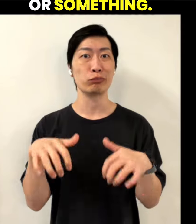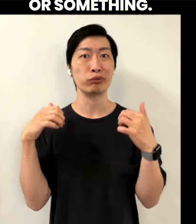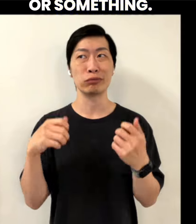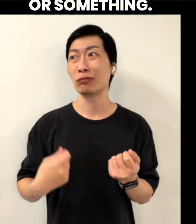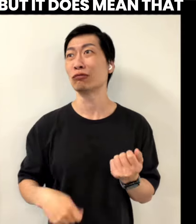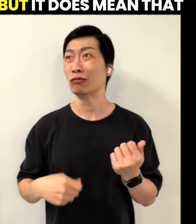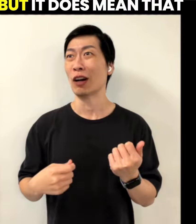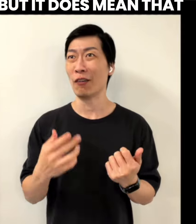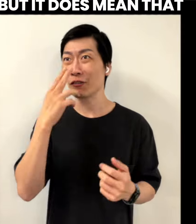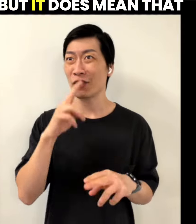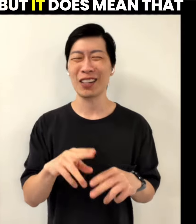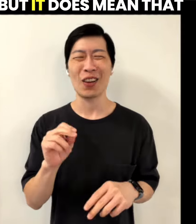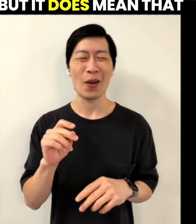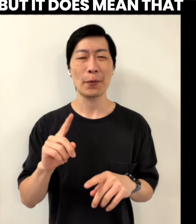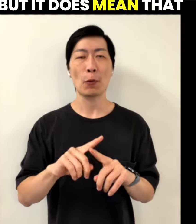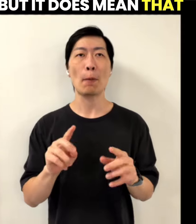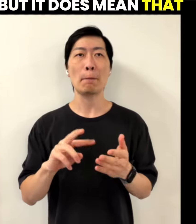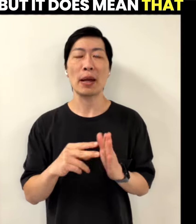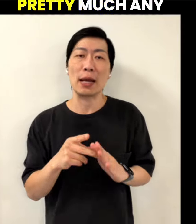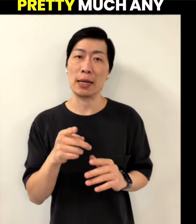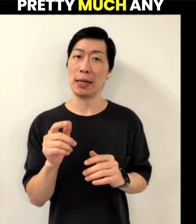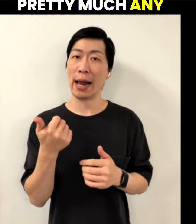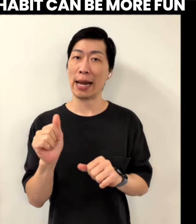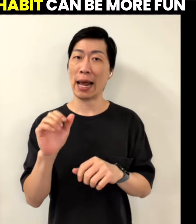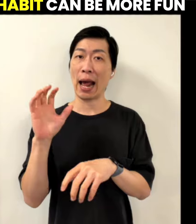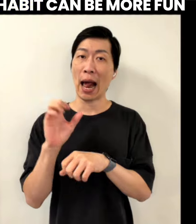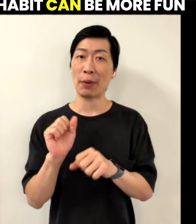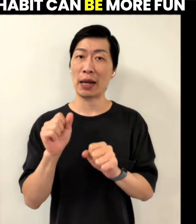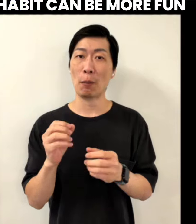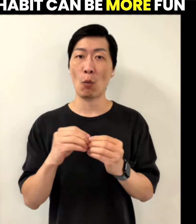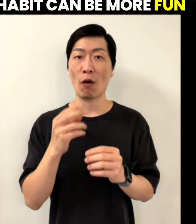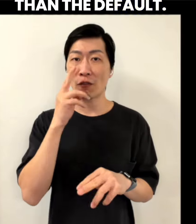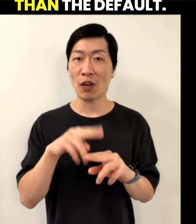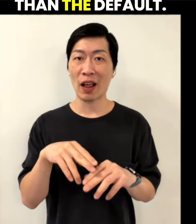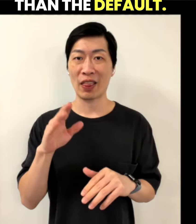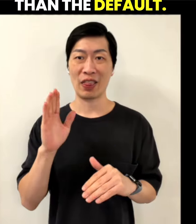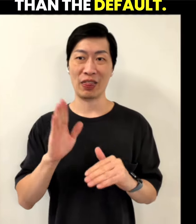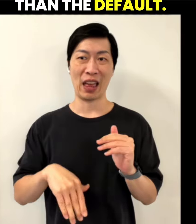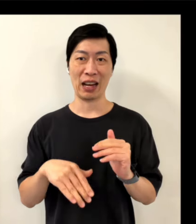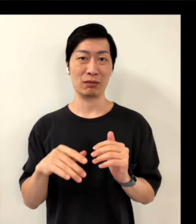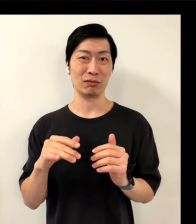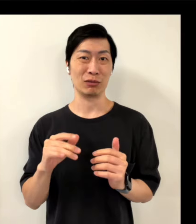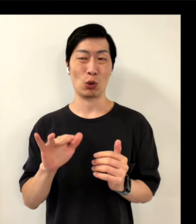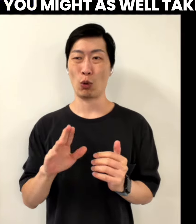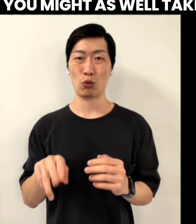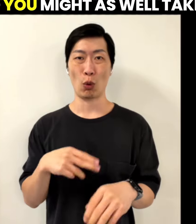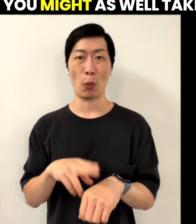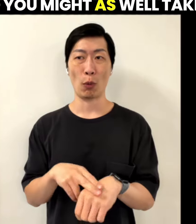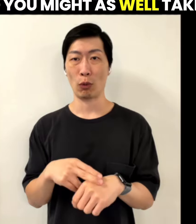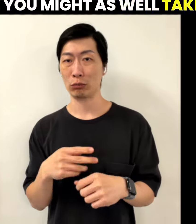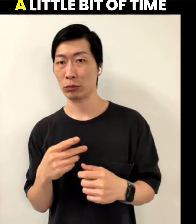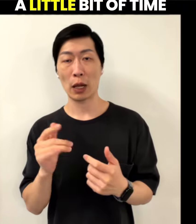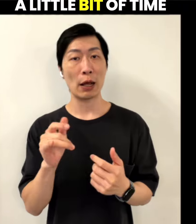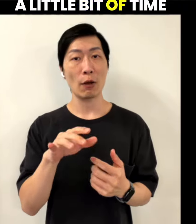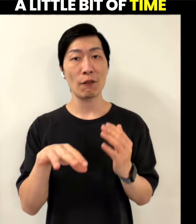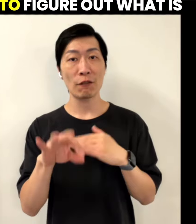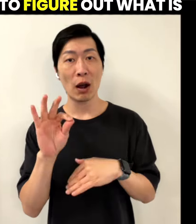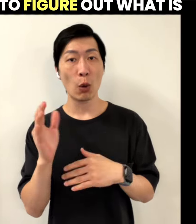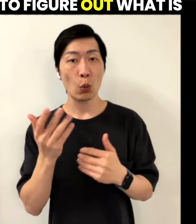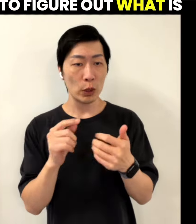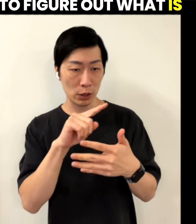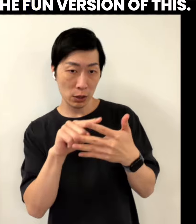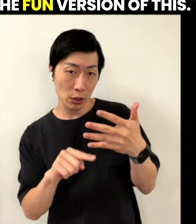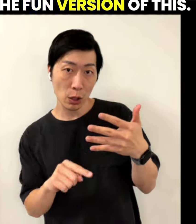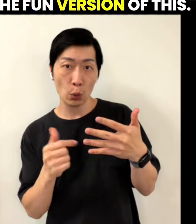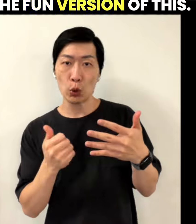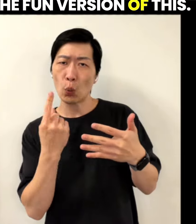or something, but it does mean that pretty much any habit can be more fun than the default. So you might as well take a little bit of time to figure